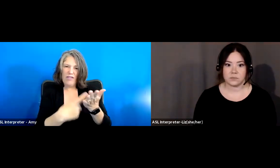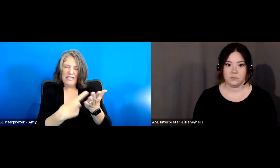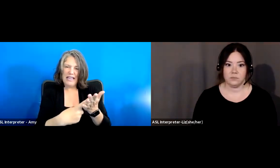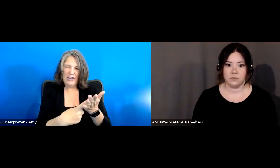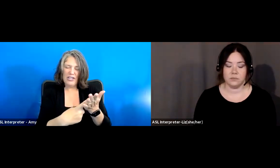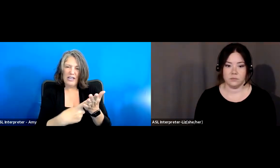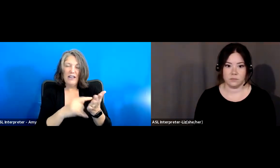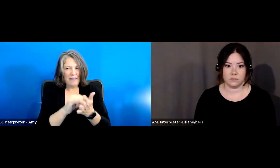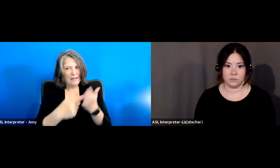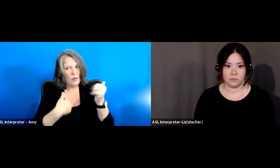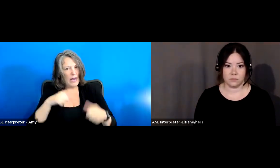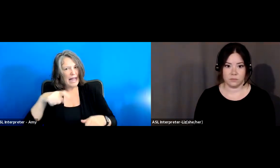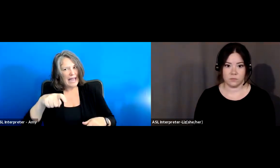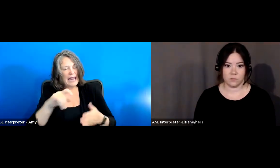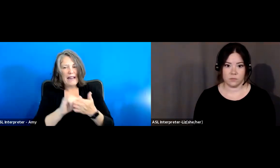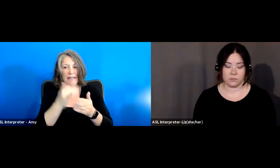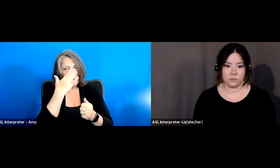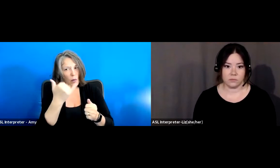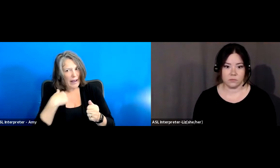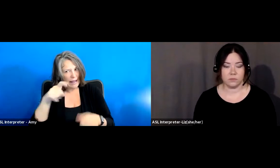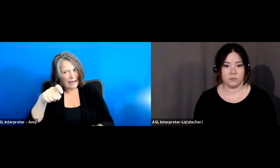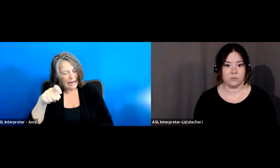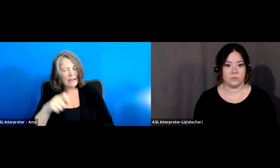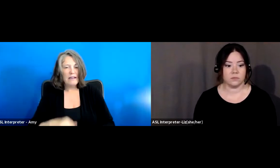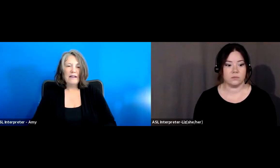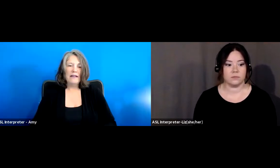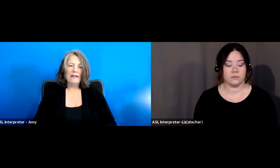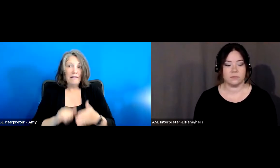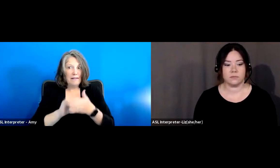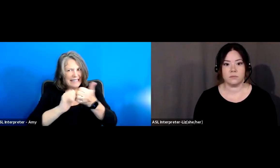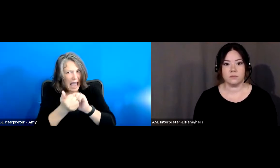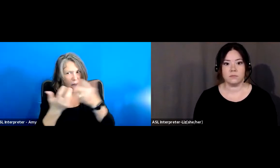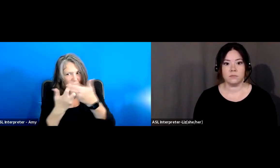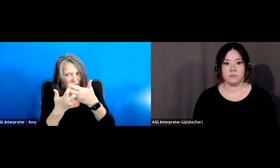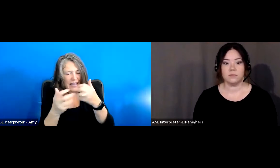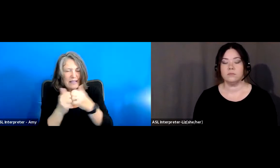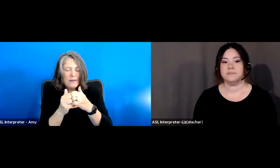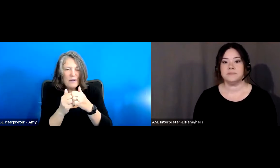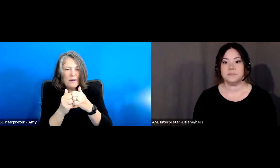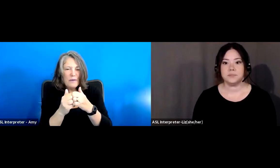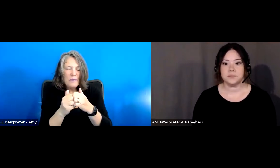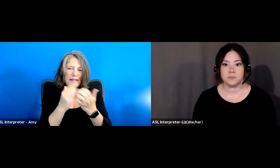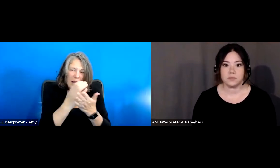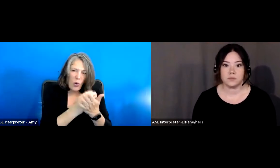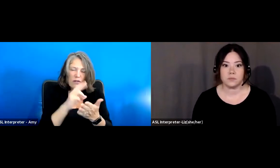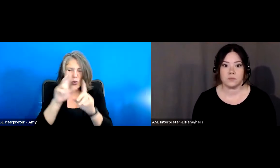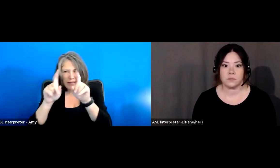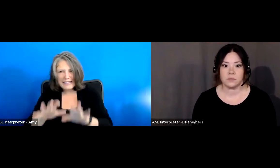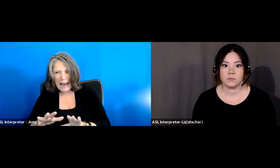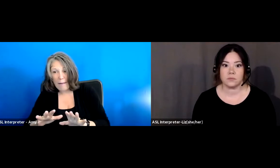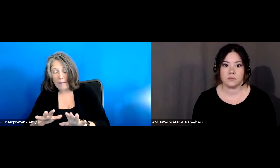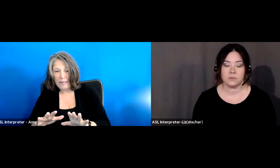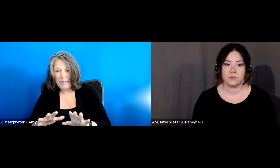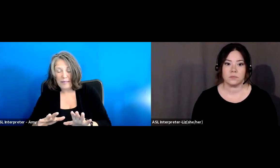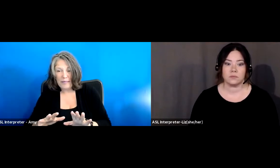is what I need, this is why I need it, this is how it fits in with the course or the exam.